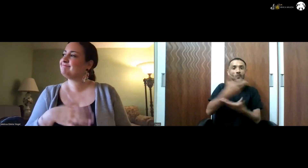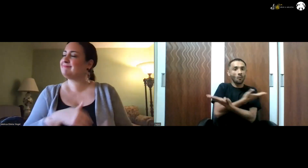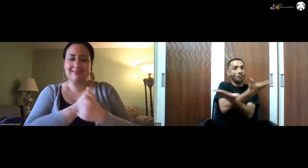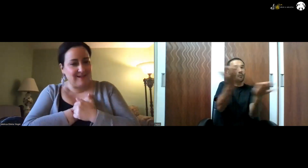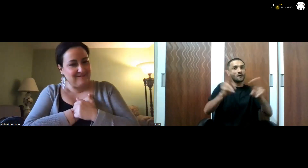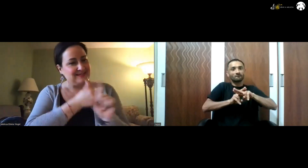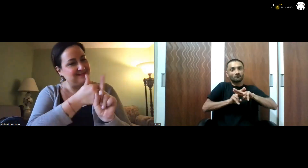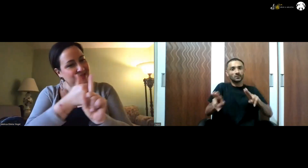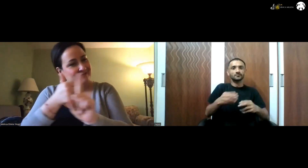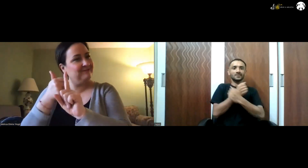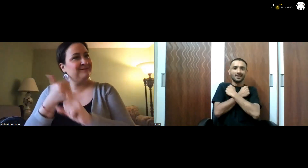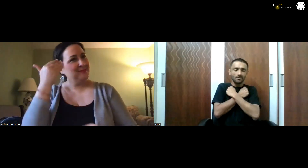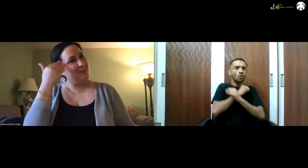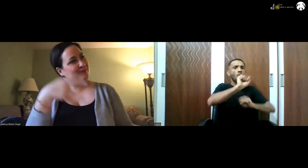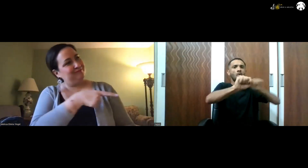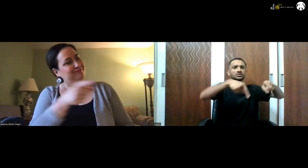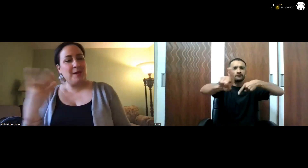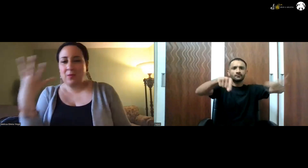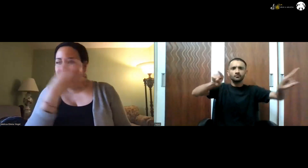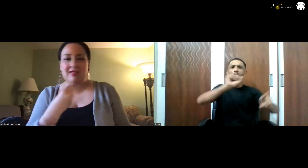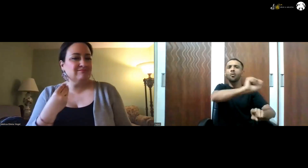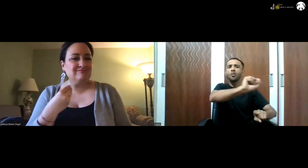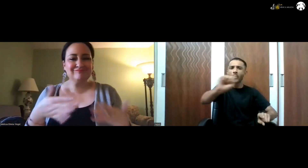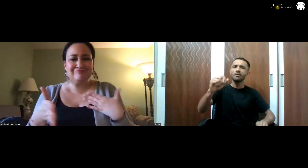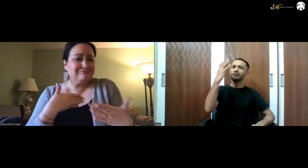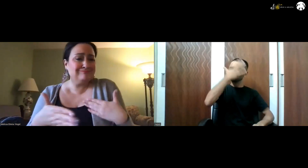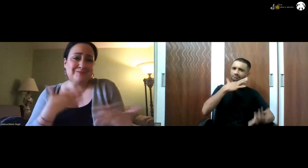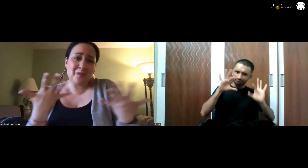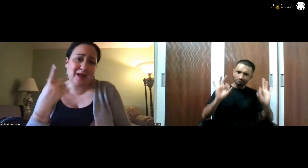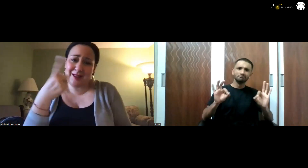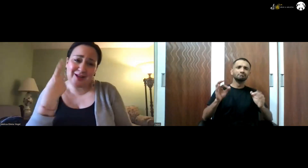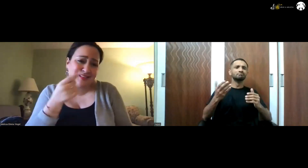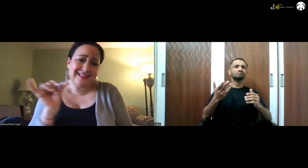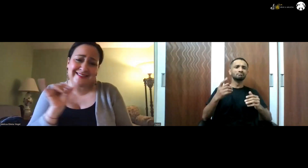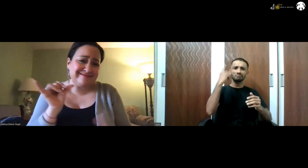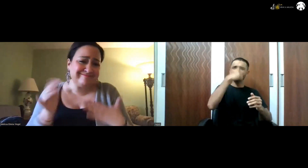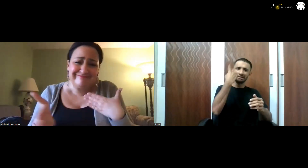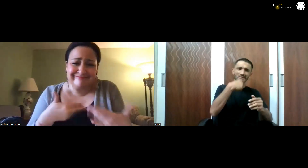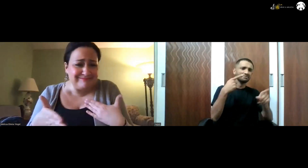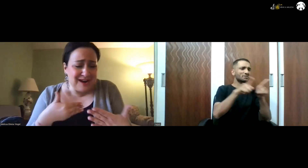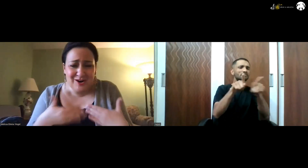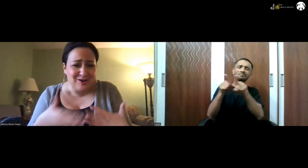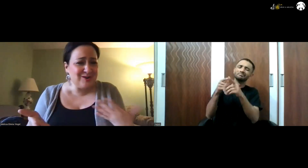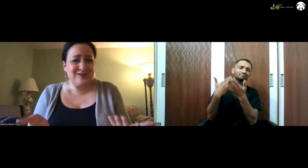all the, different people to ensure that they love themselves. You're beautiful, no